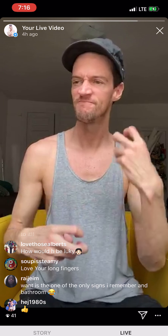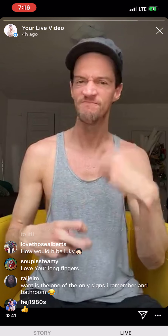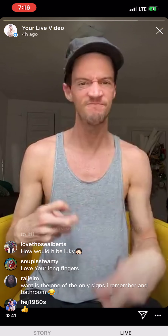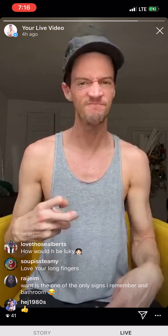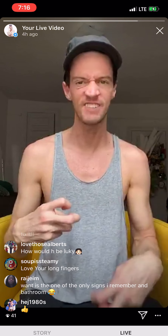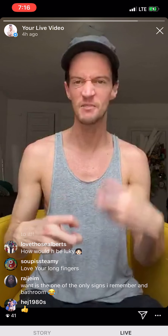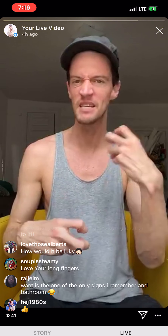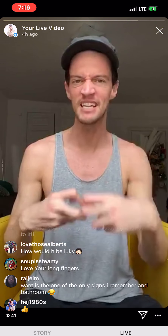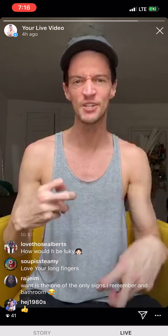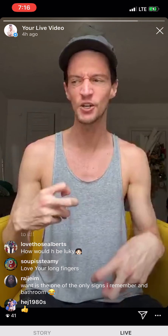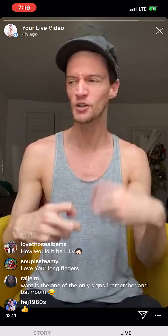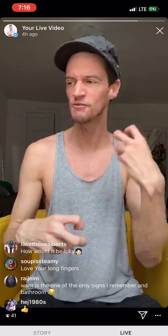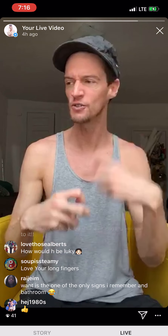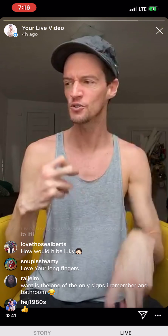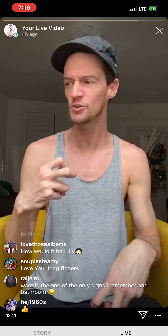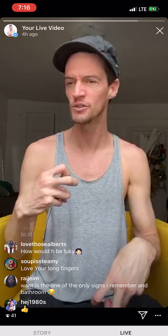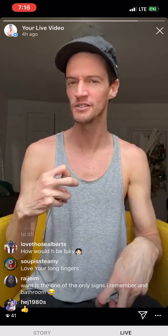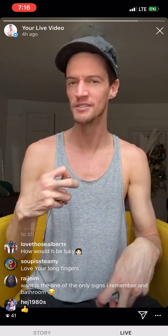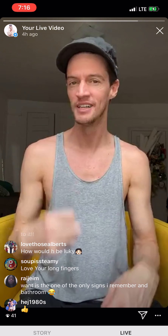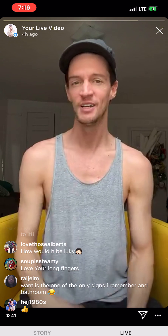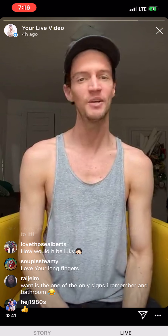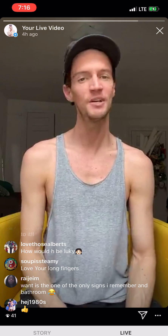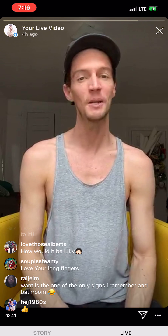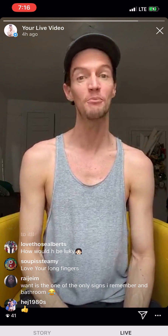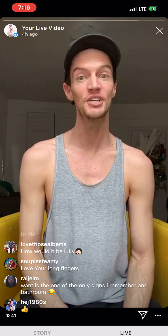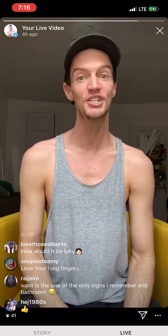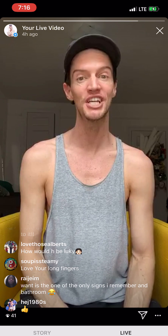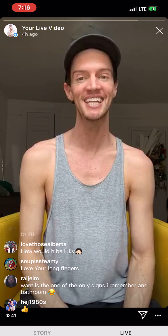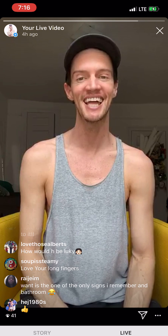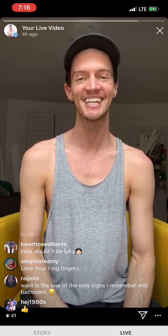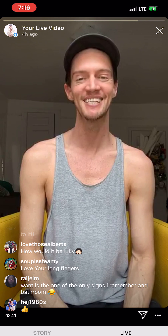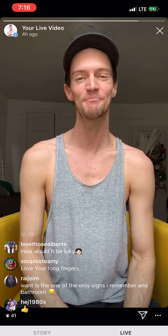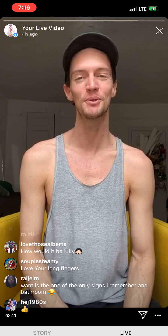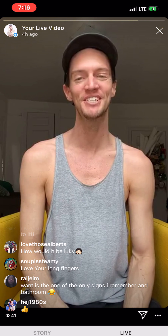That's mean and hurtful. Cruel. We don't appreciate that. Appreciate.